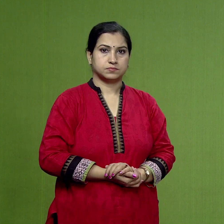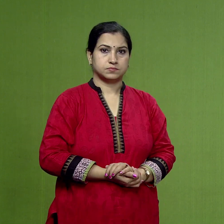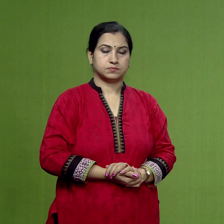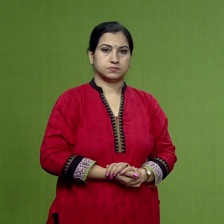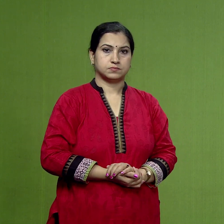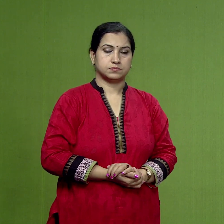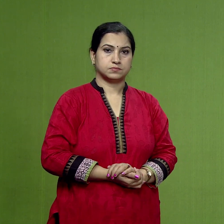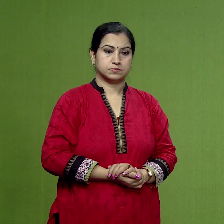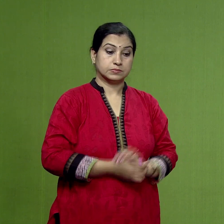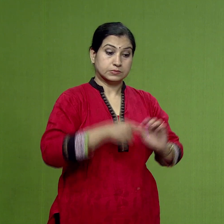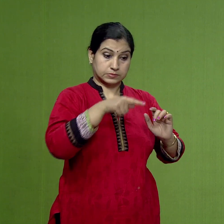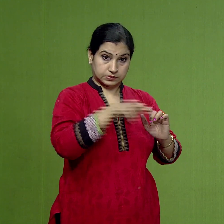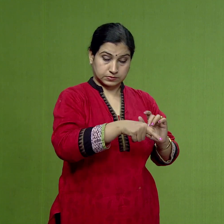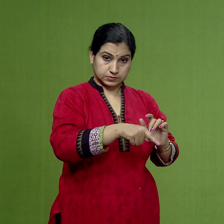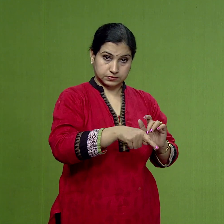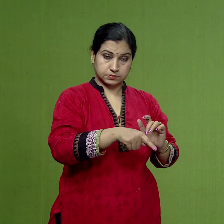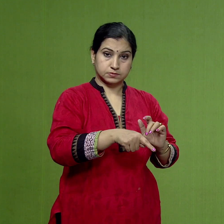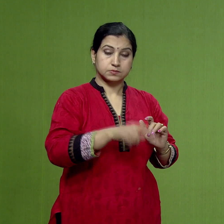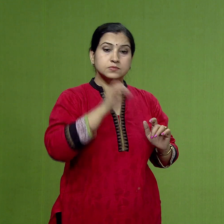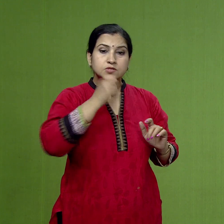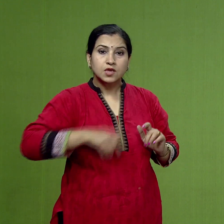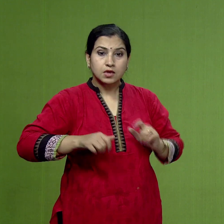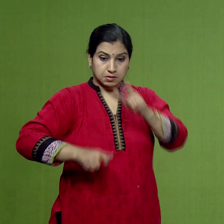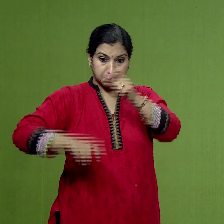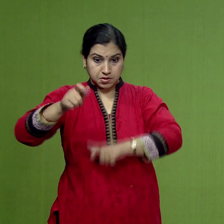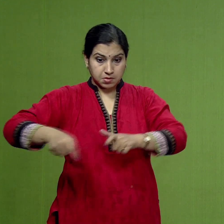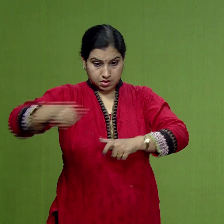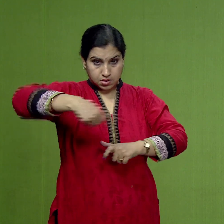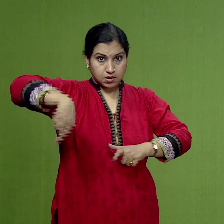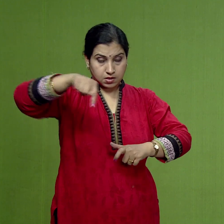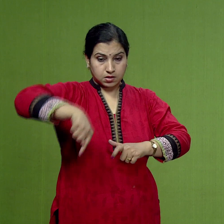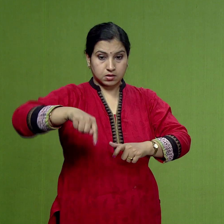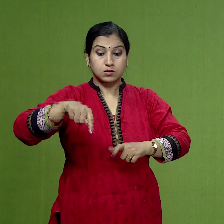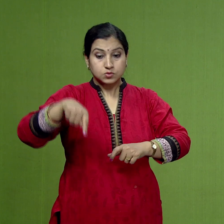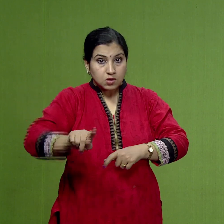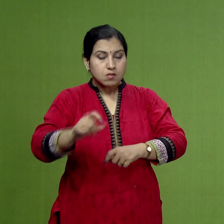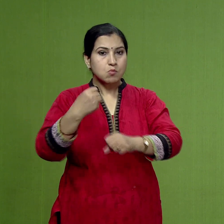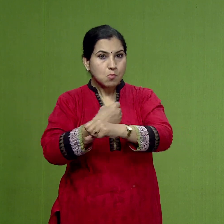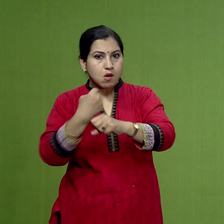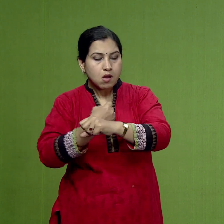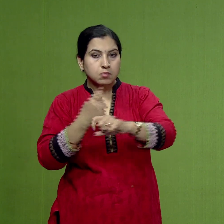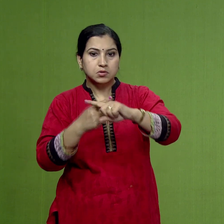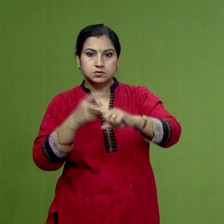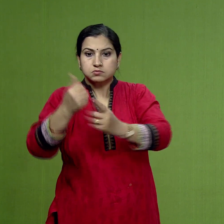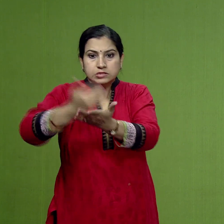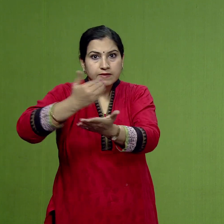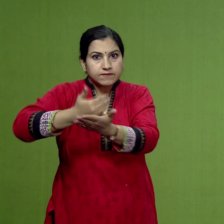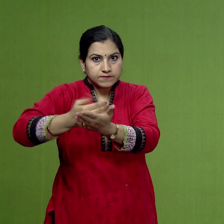These include the number of young people who can work to earn, number of